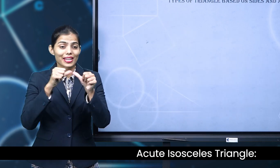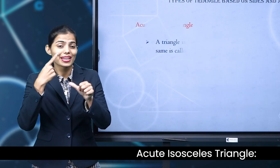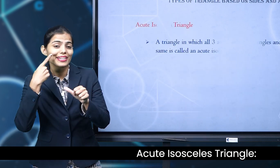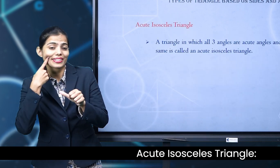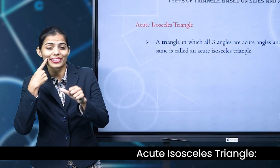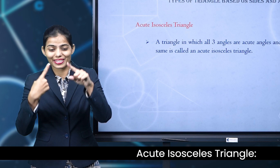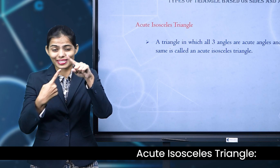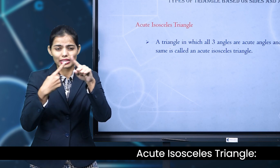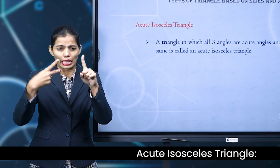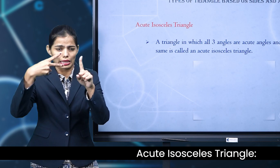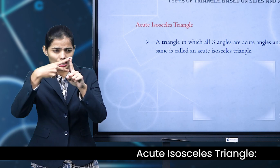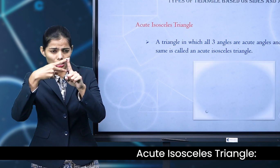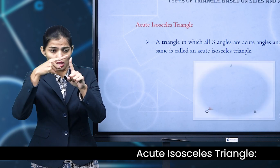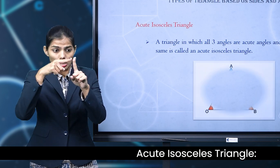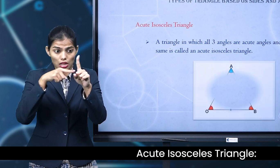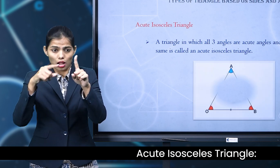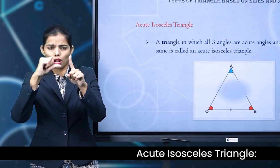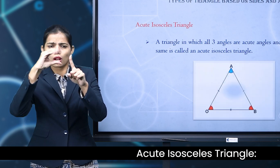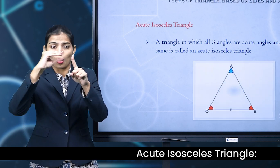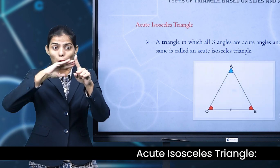Acute isosceles triangle.